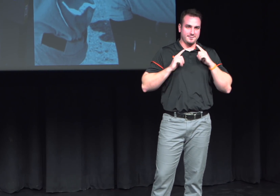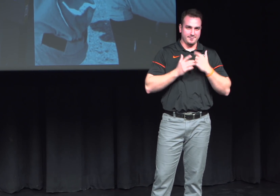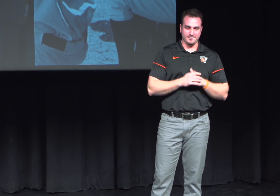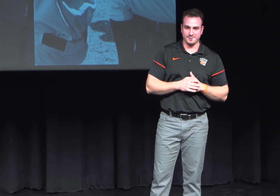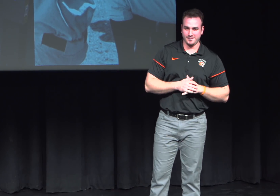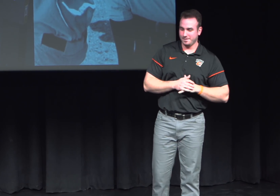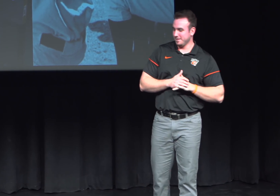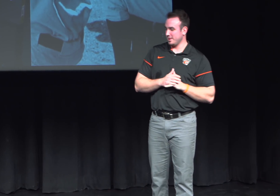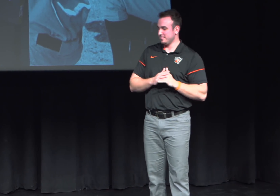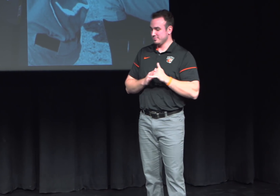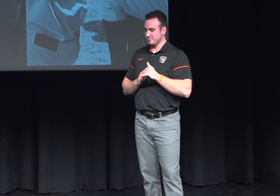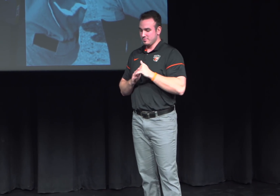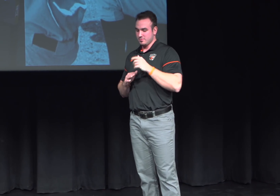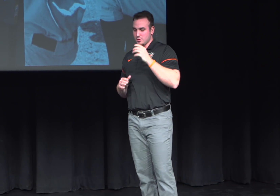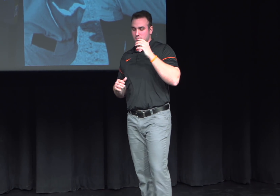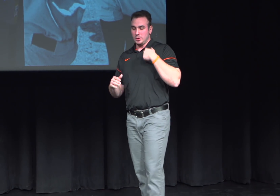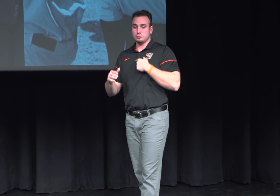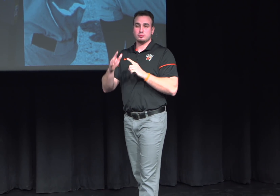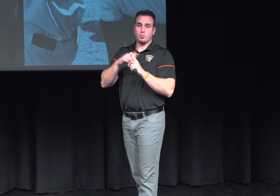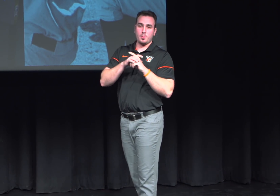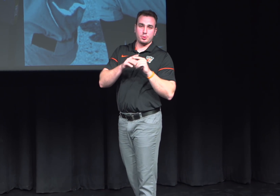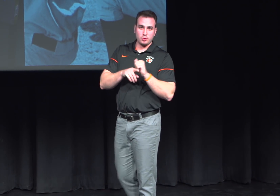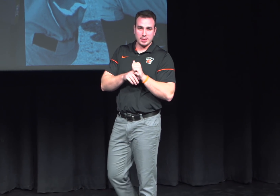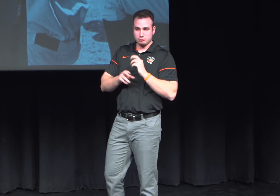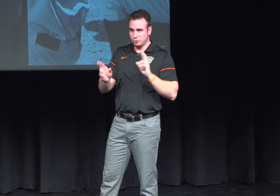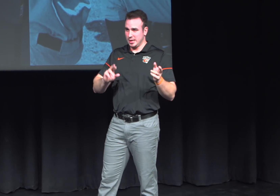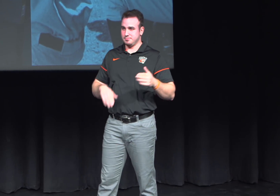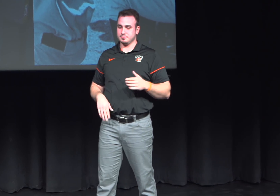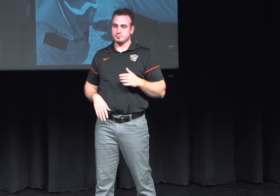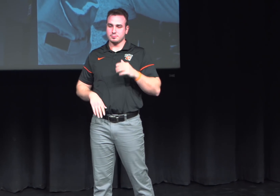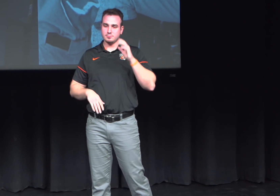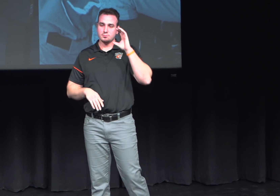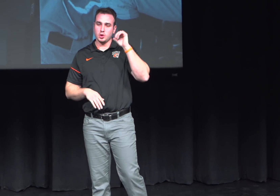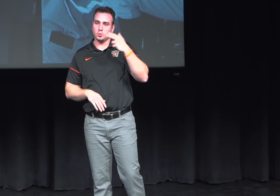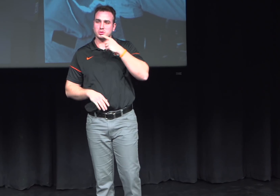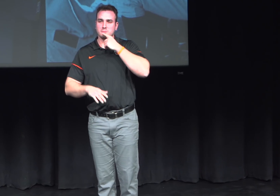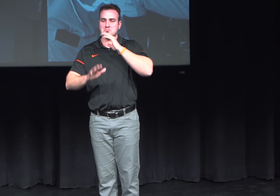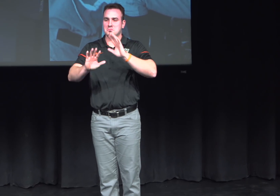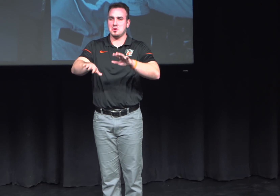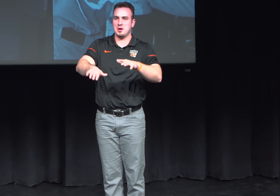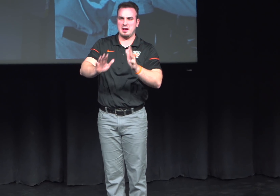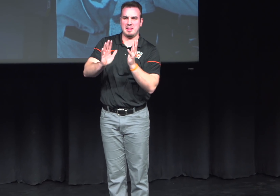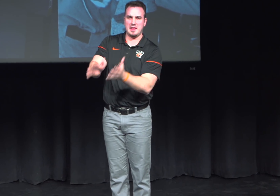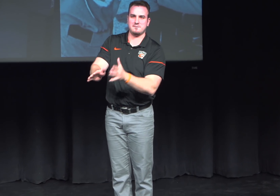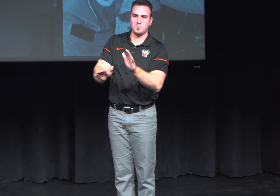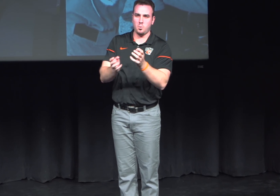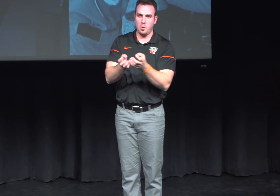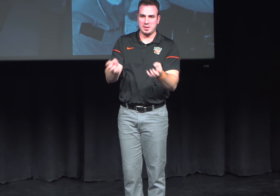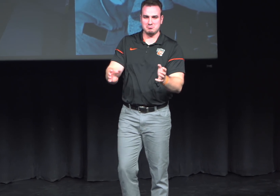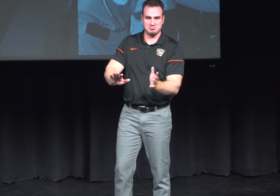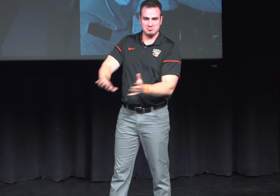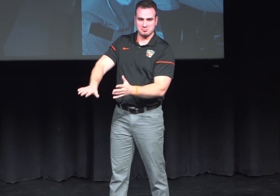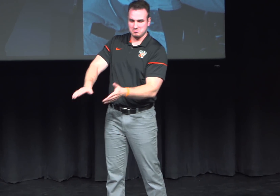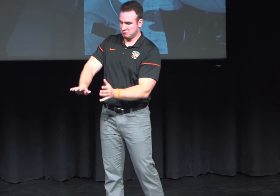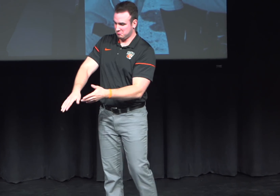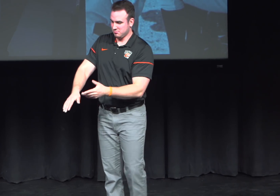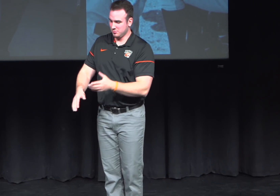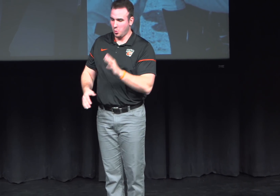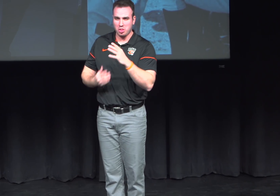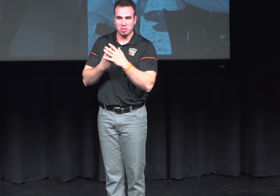practice of my life. We showed up to practice ready, and the coach told us, just leave your gear aside, your gloves and